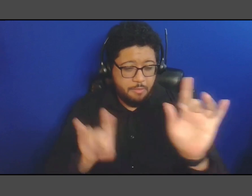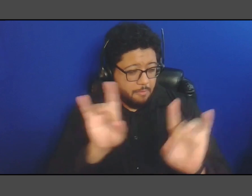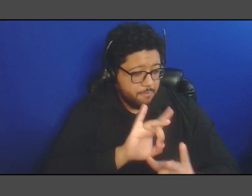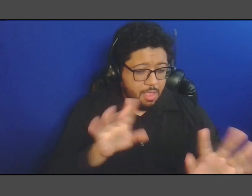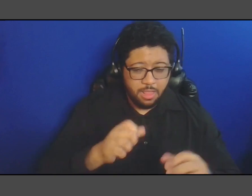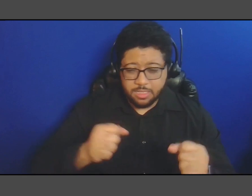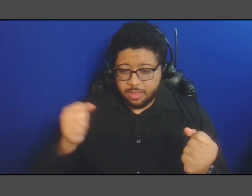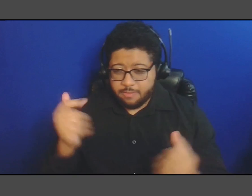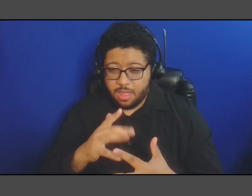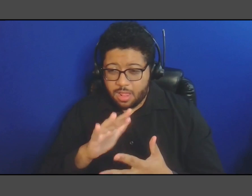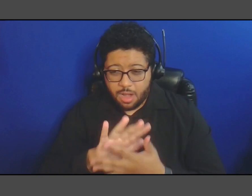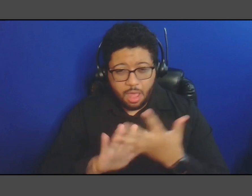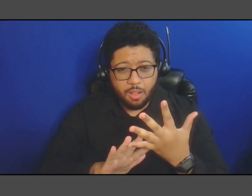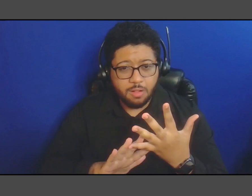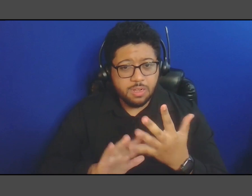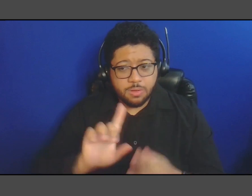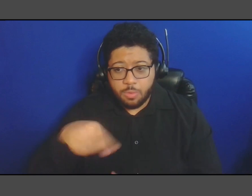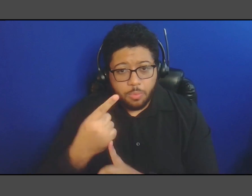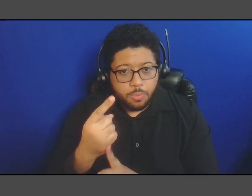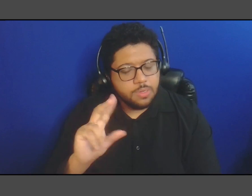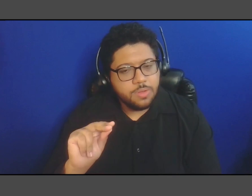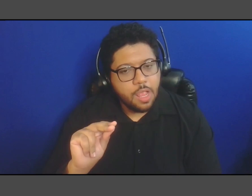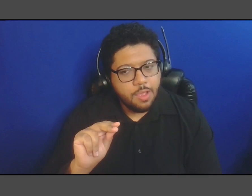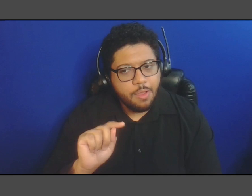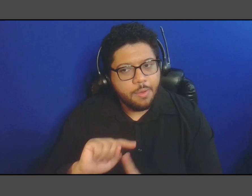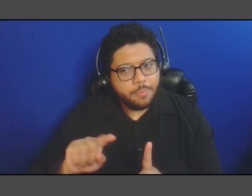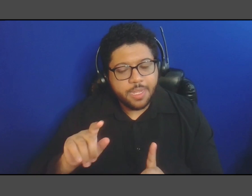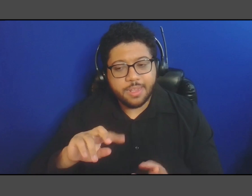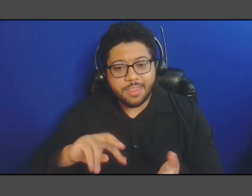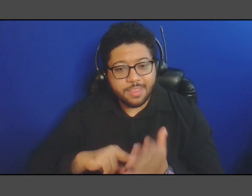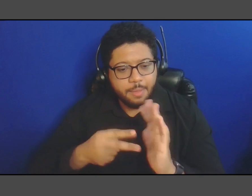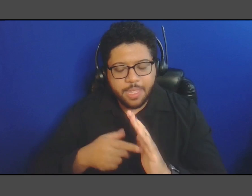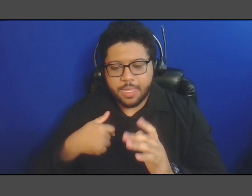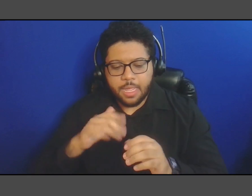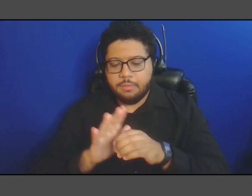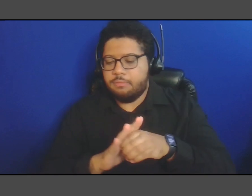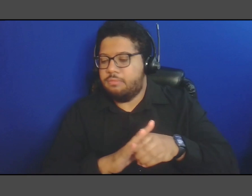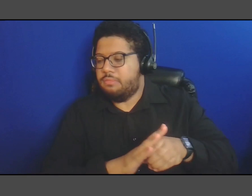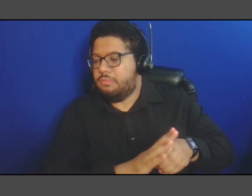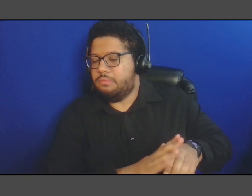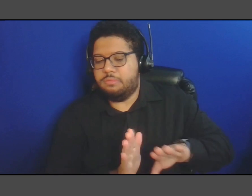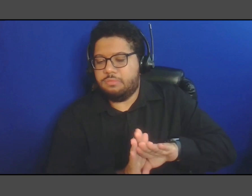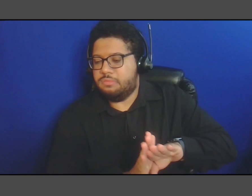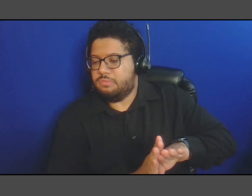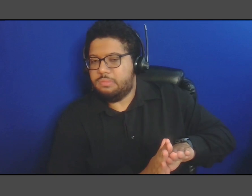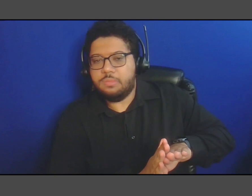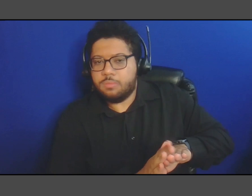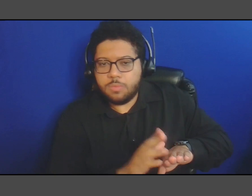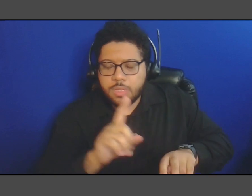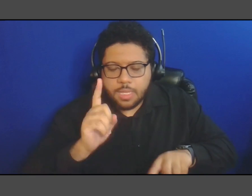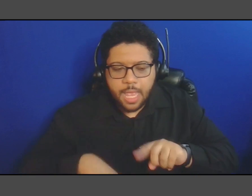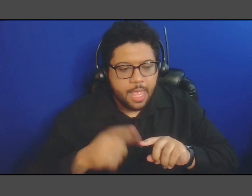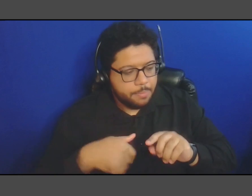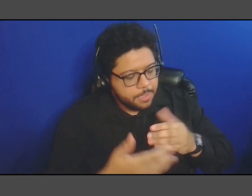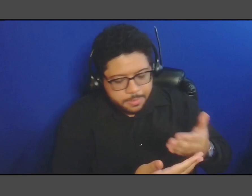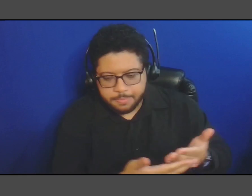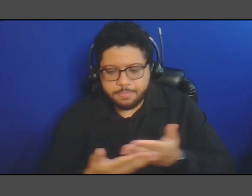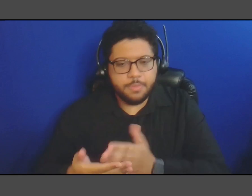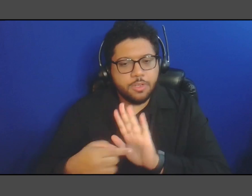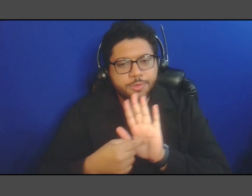didn't happen. And there is a way, people have kept a way to tell these stories